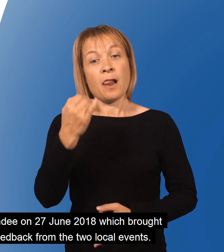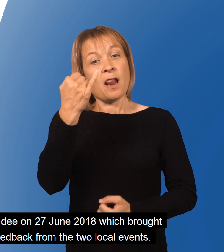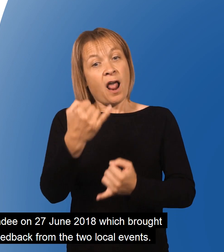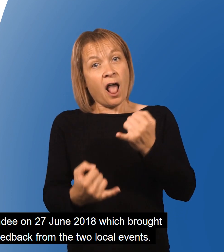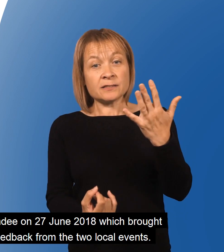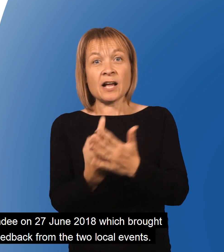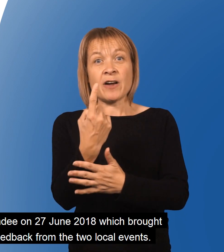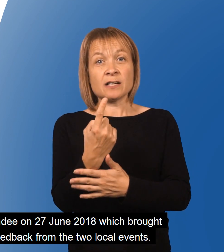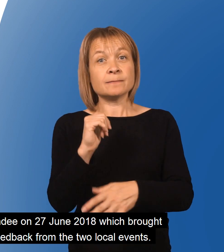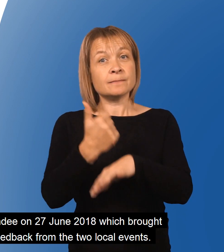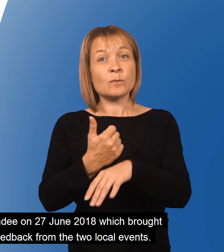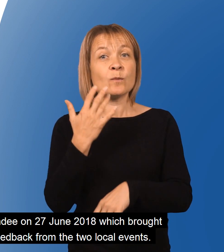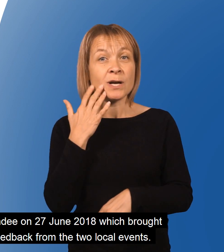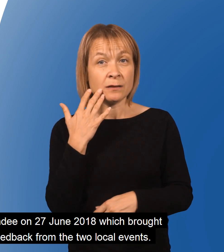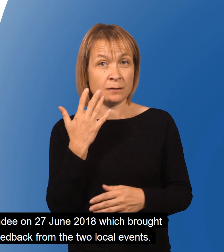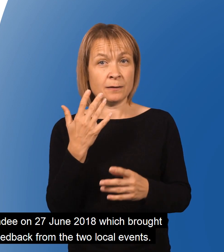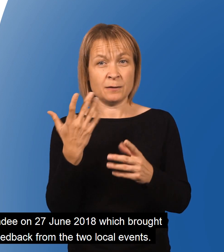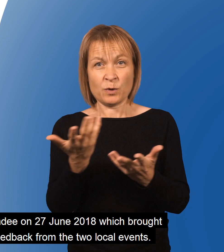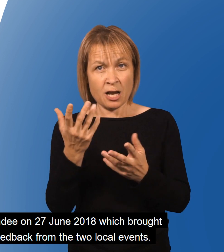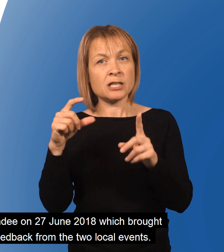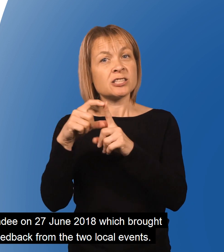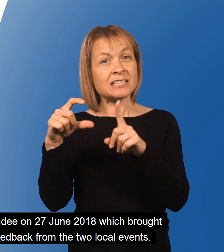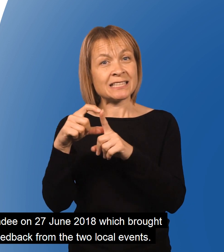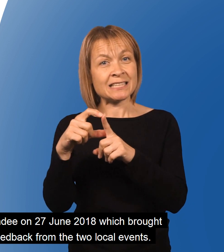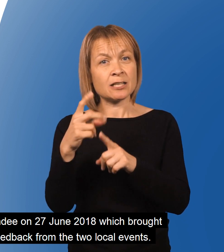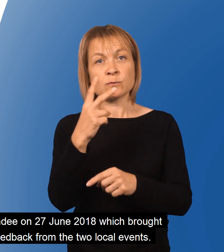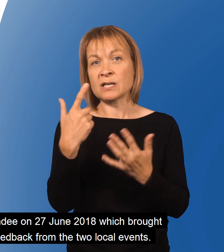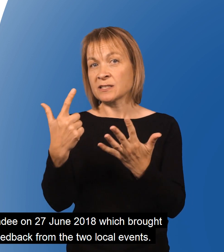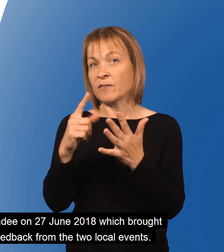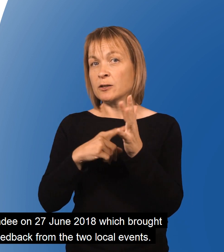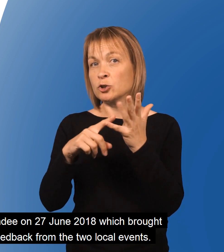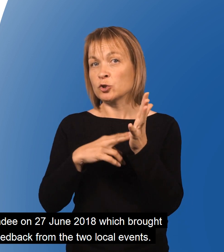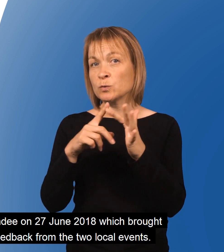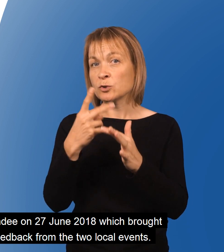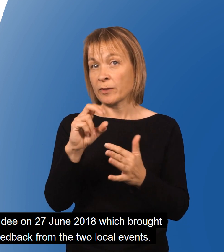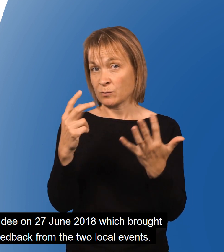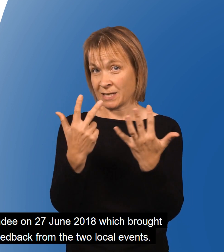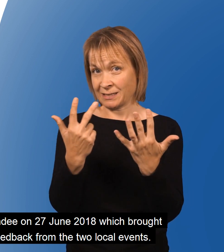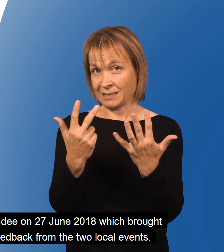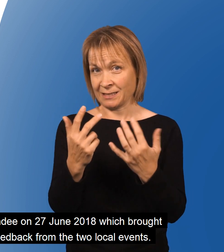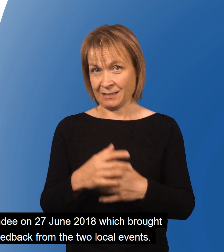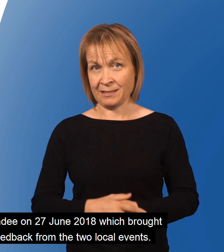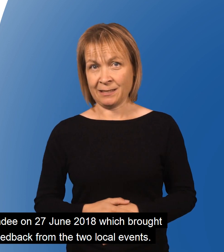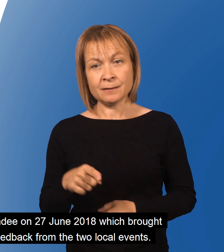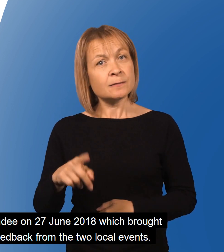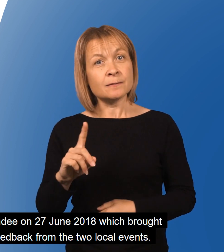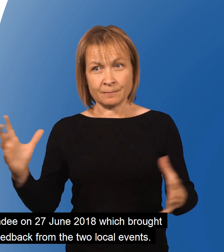A final event took place in Dundee on the 27th of June 2018, which brought together